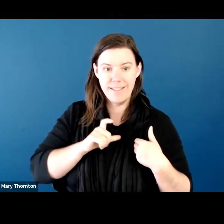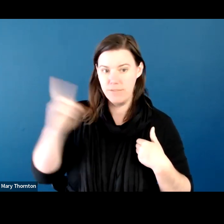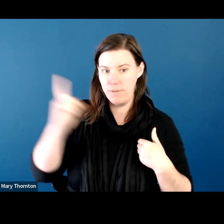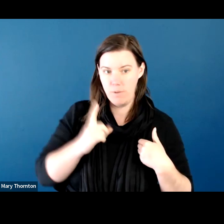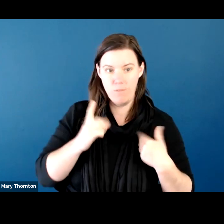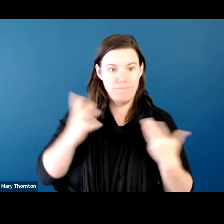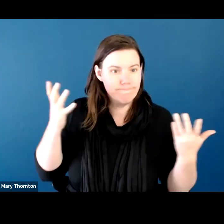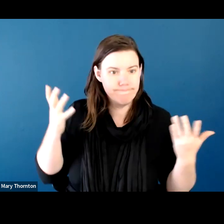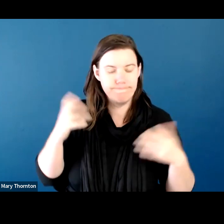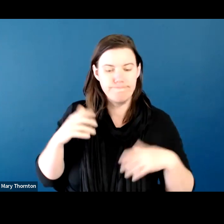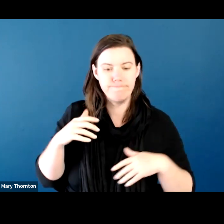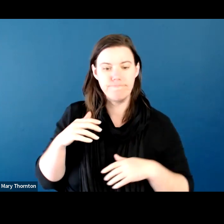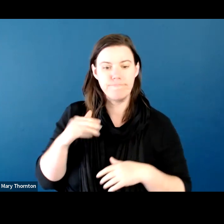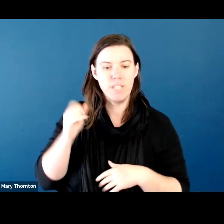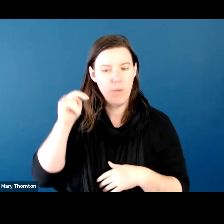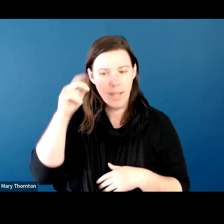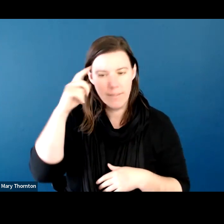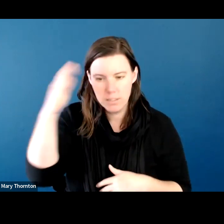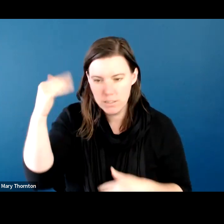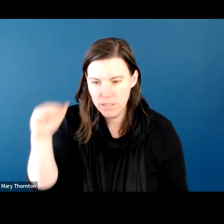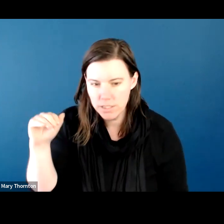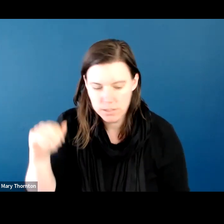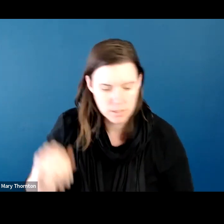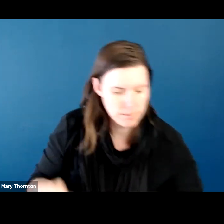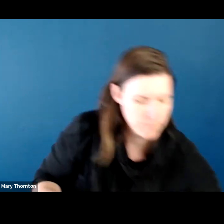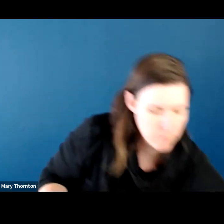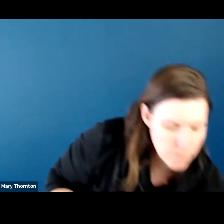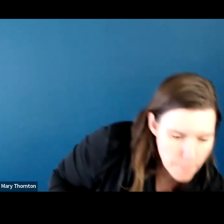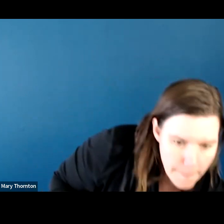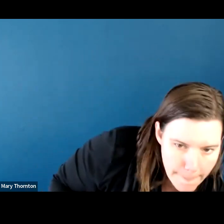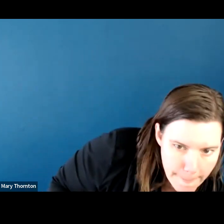HCA team member in the chat that I think will be helpful. Kimberly.